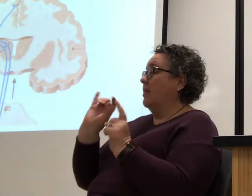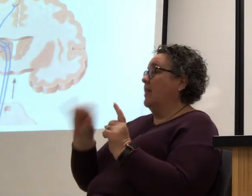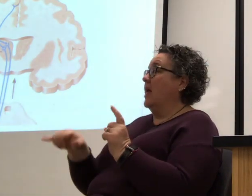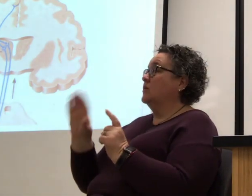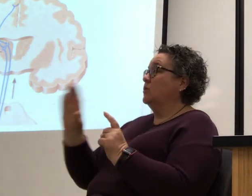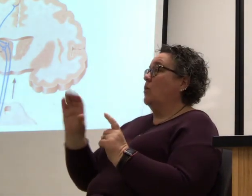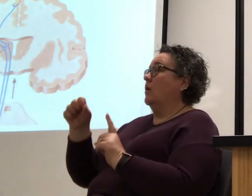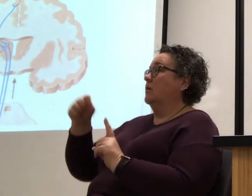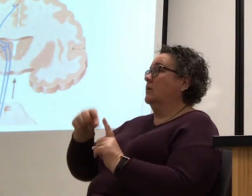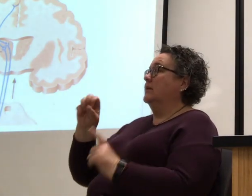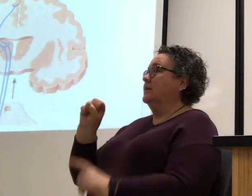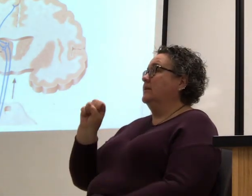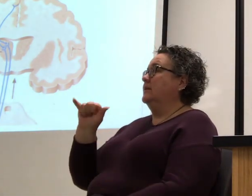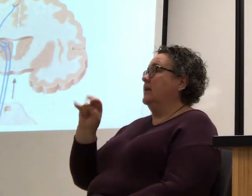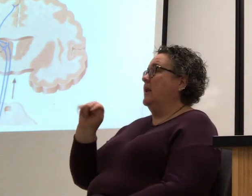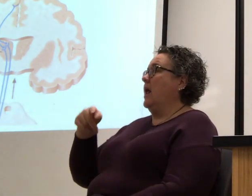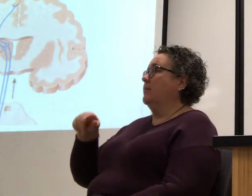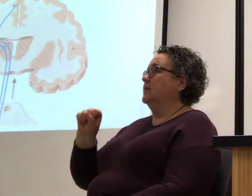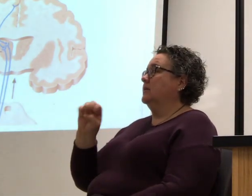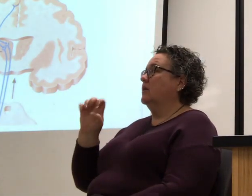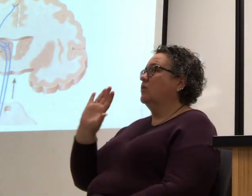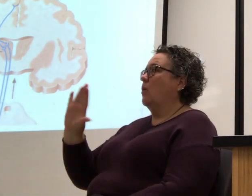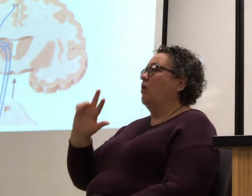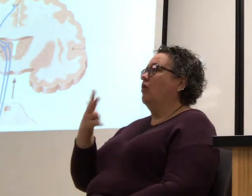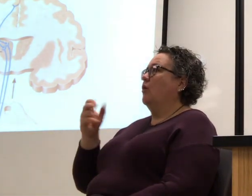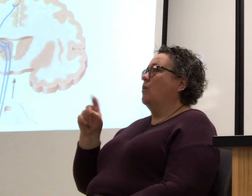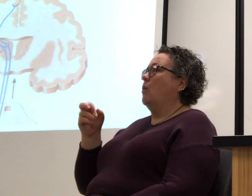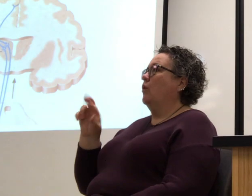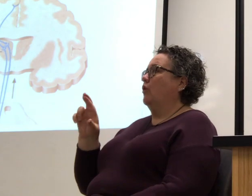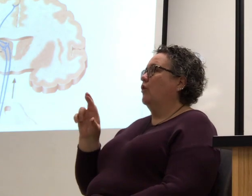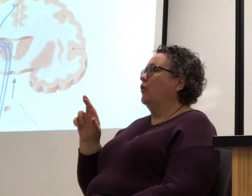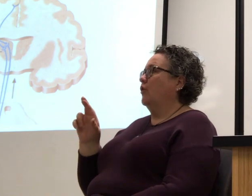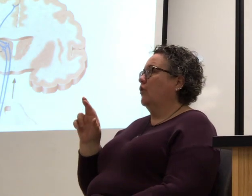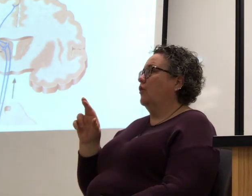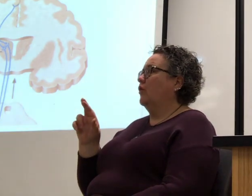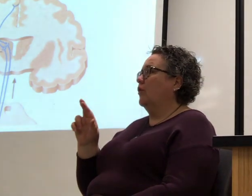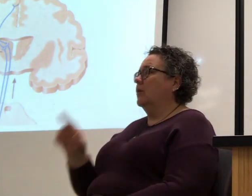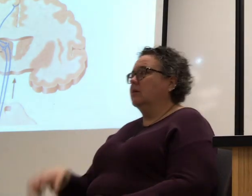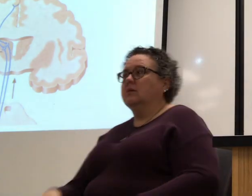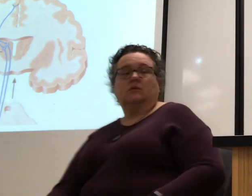you get to the third order neuron. So I'll just put synapses.